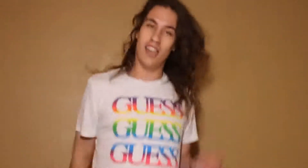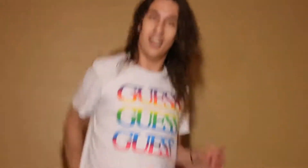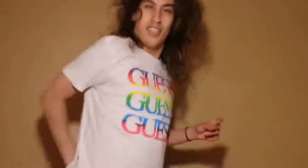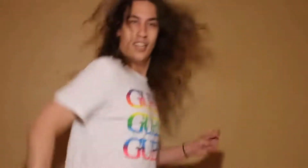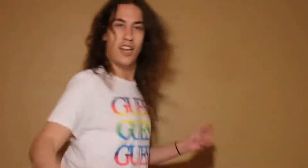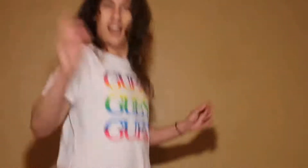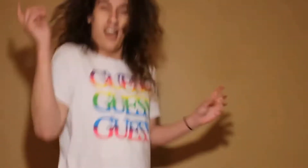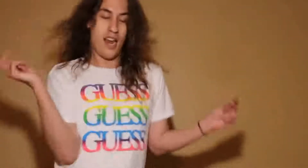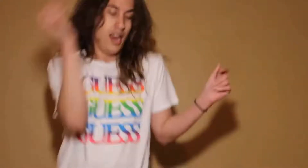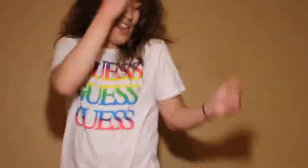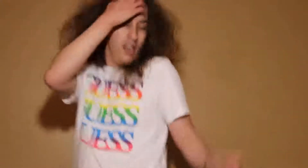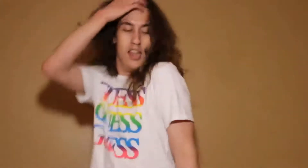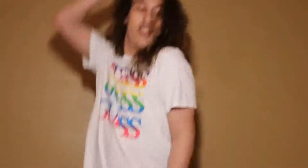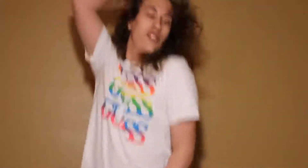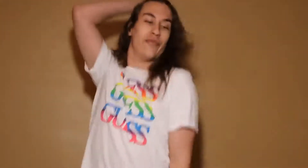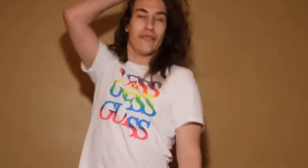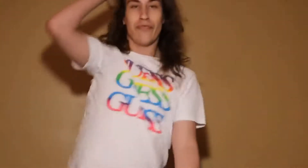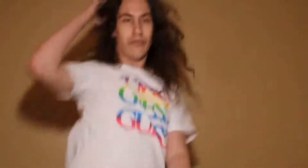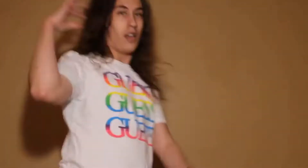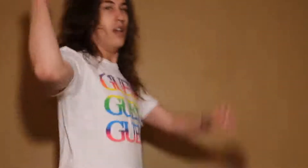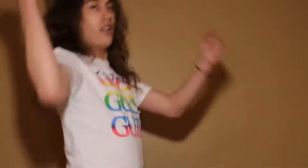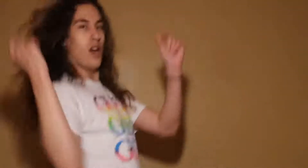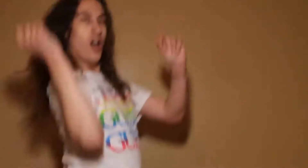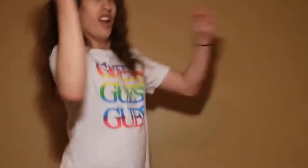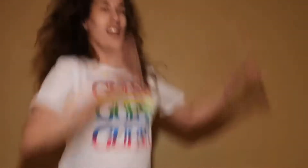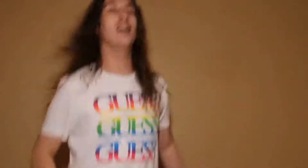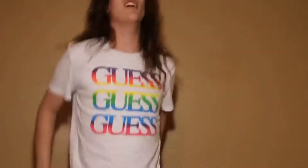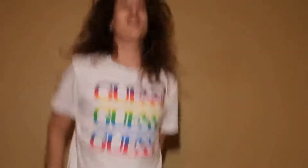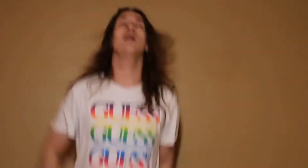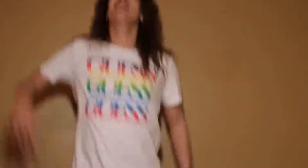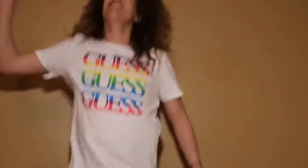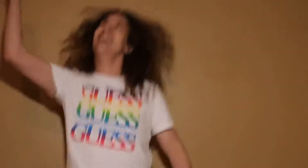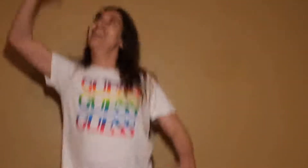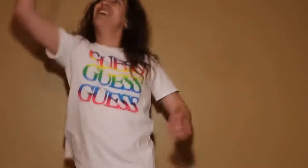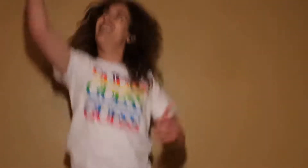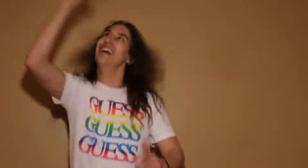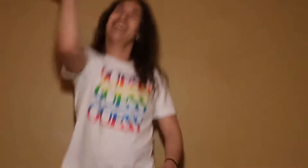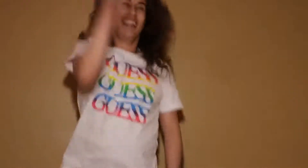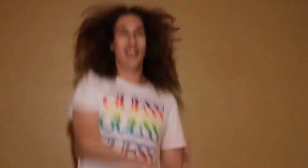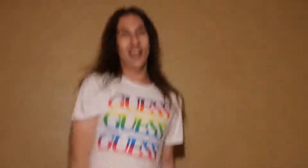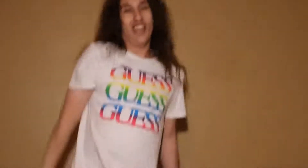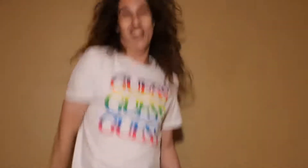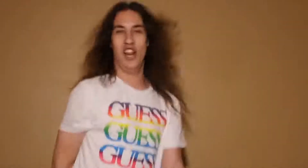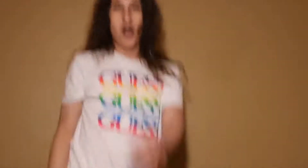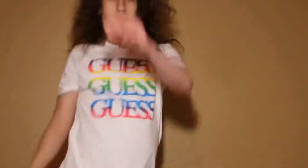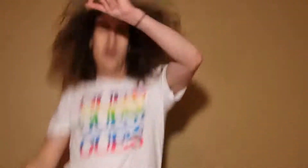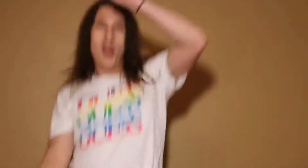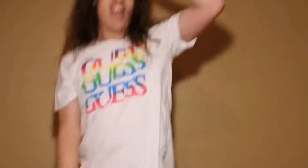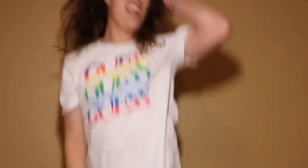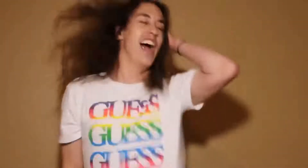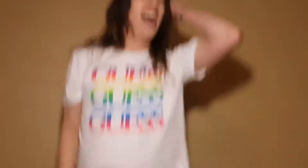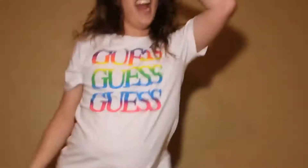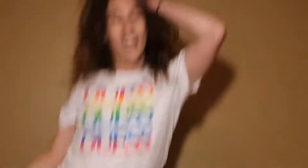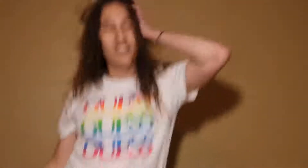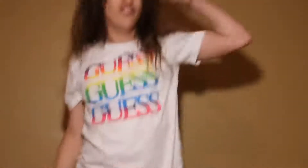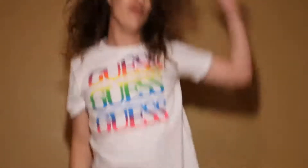Oh yeah. The rhythm of the night. This is the rhythm of my life.